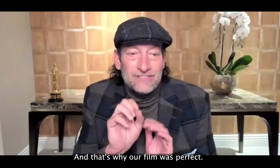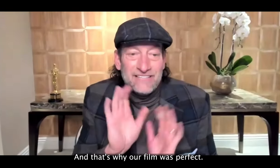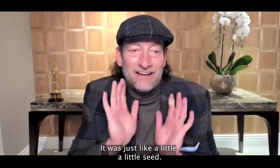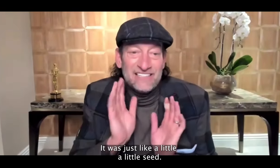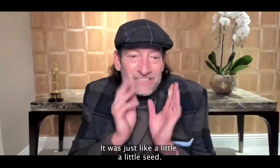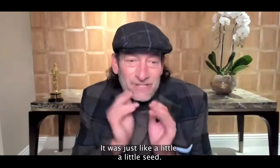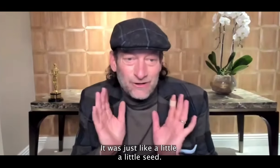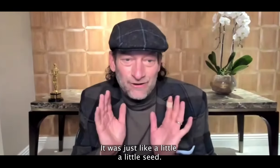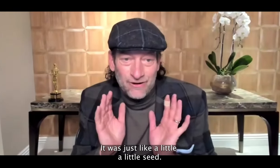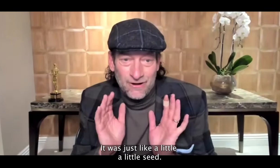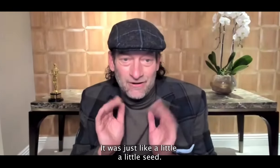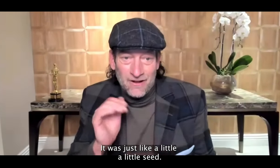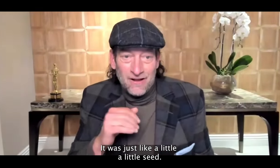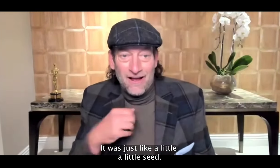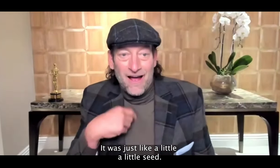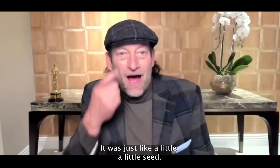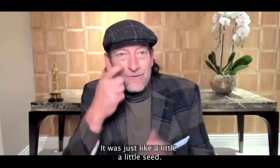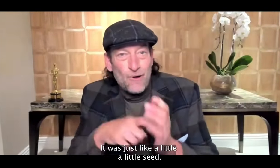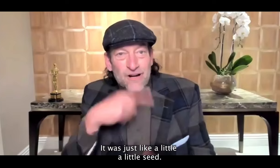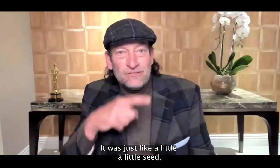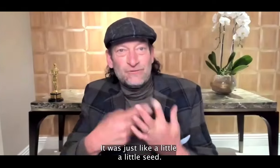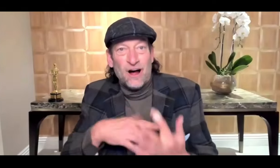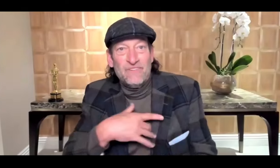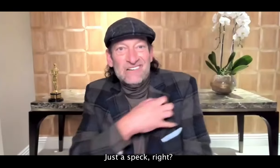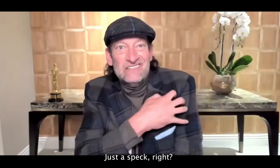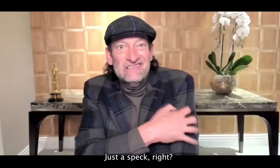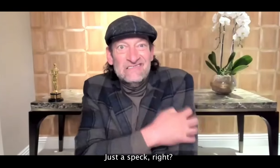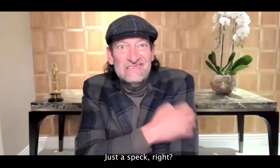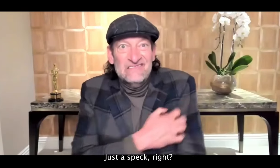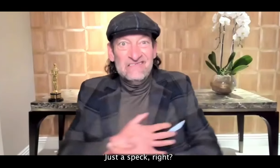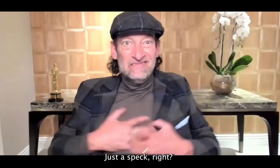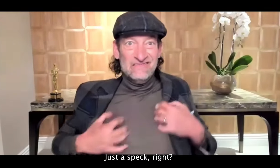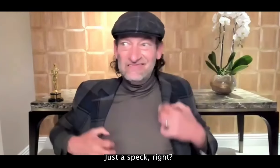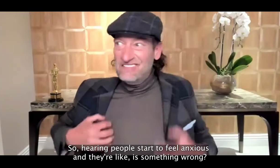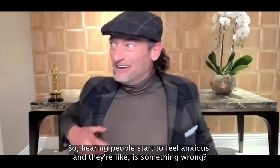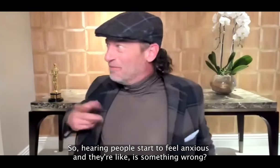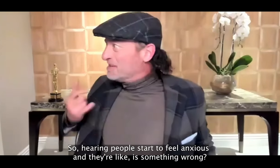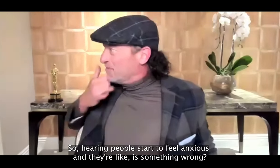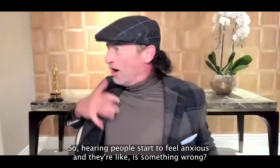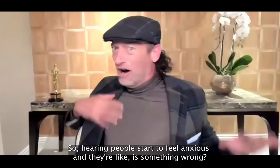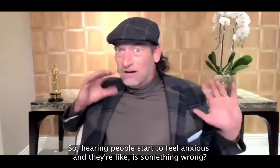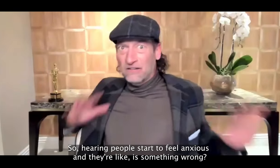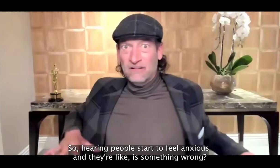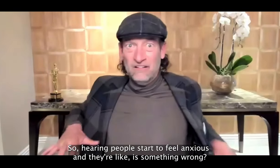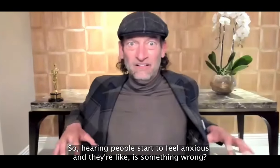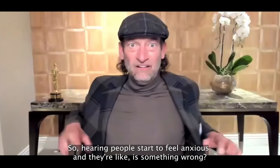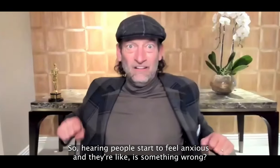perfect. It was just like a little seed, just a speck, right? So hearing people start to feel anxious and they're